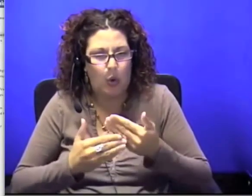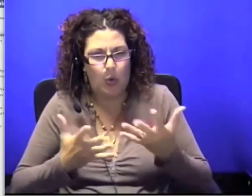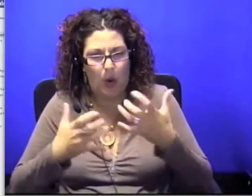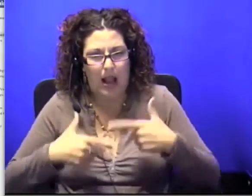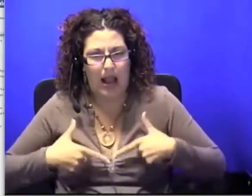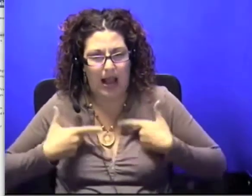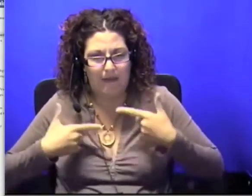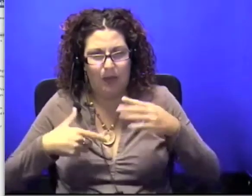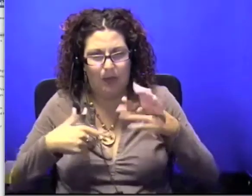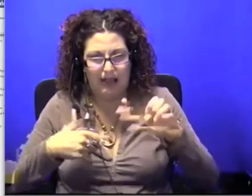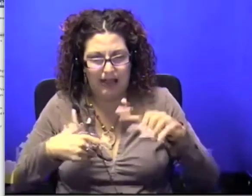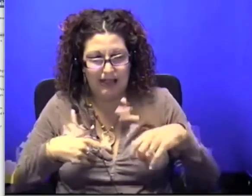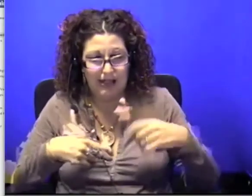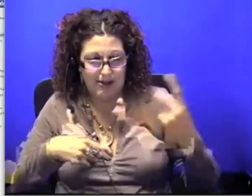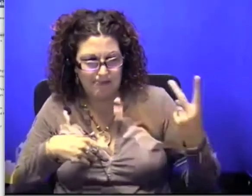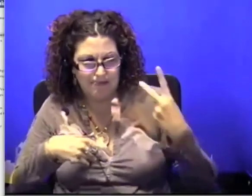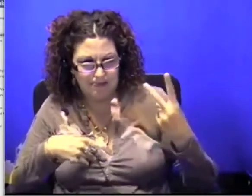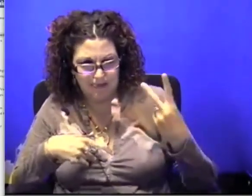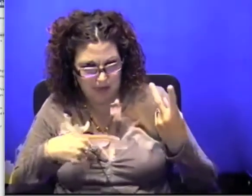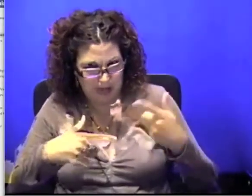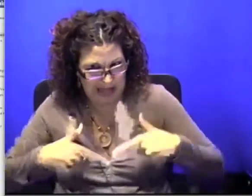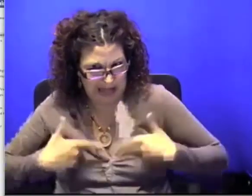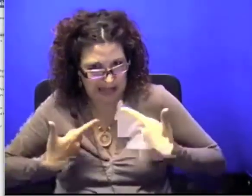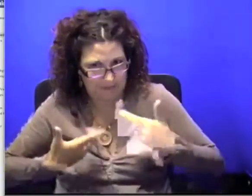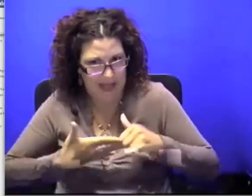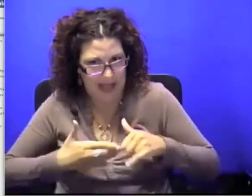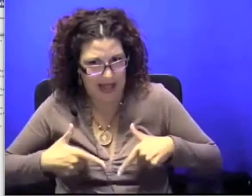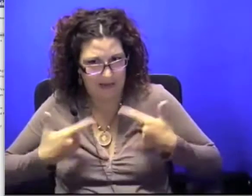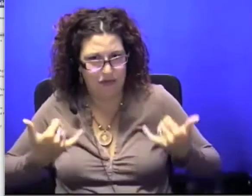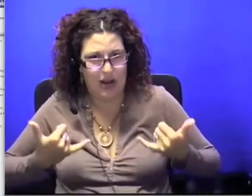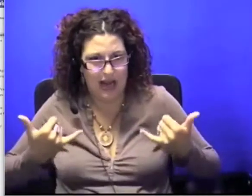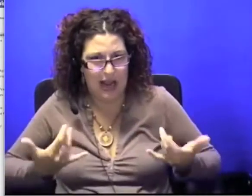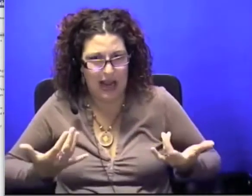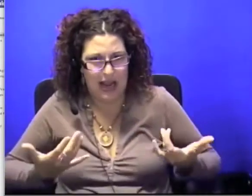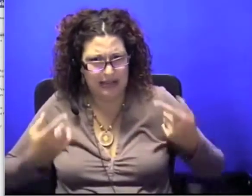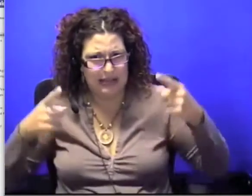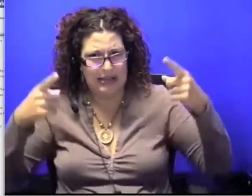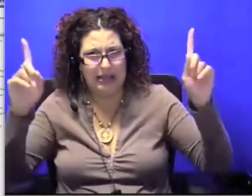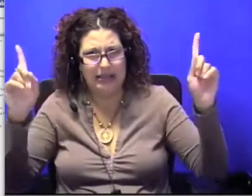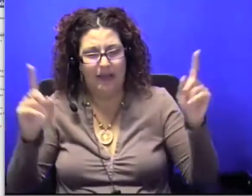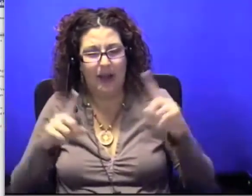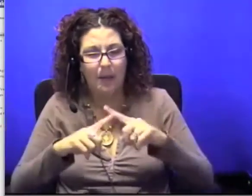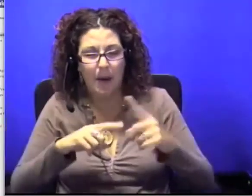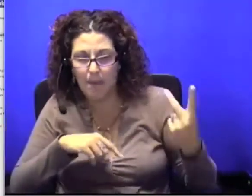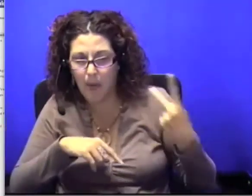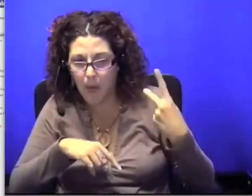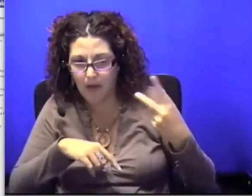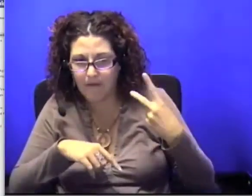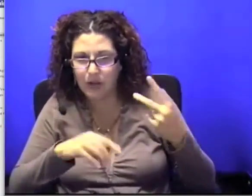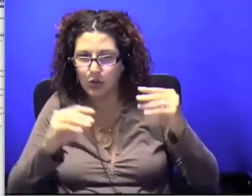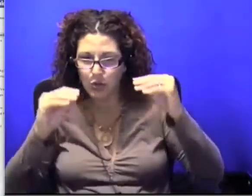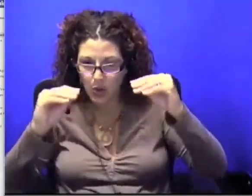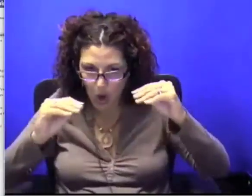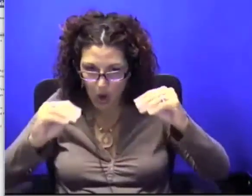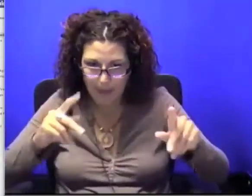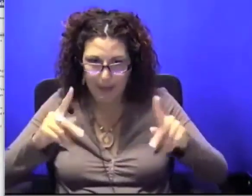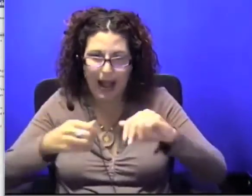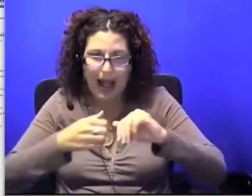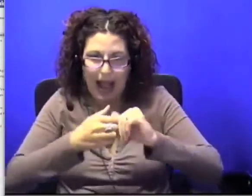to be? Now, Tim and I both live that lifestyle right now. But both of us have taught